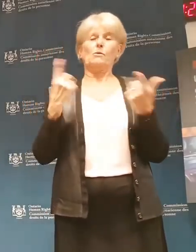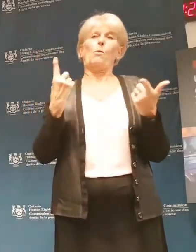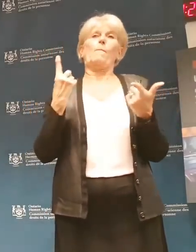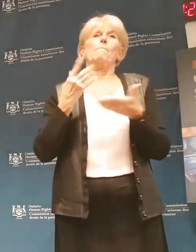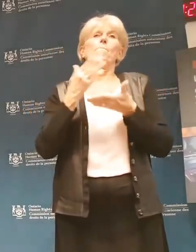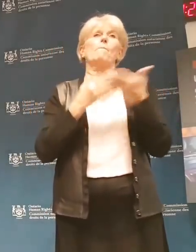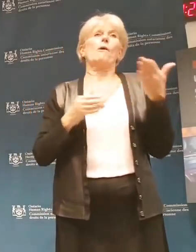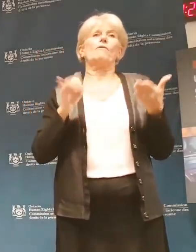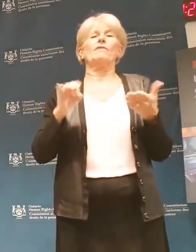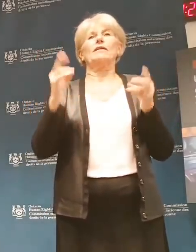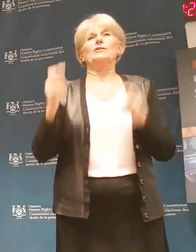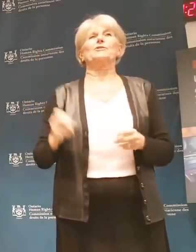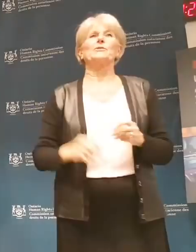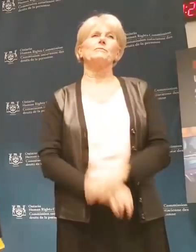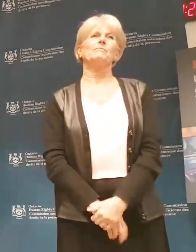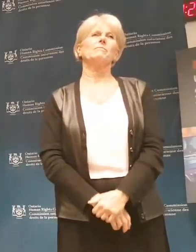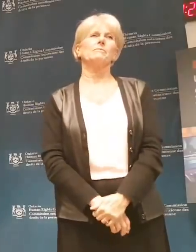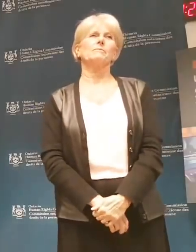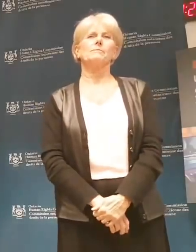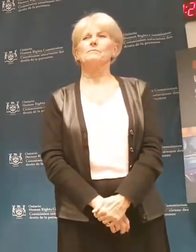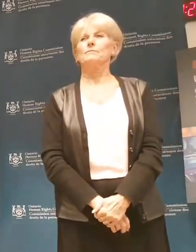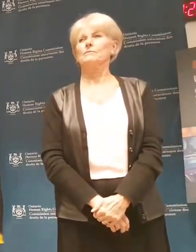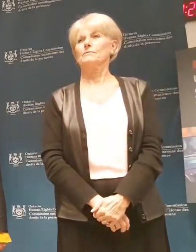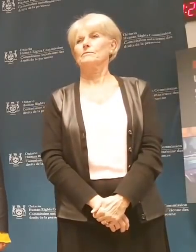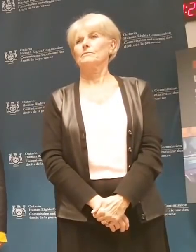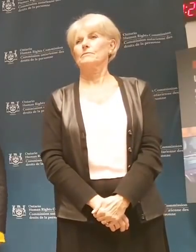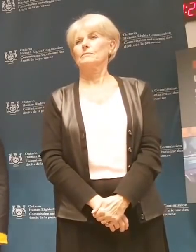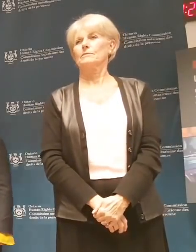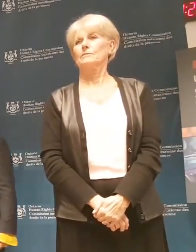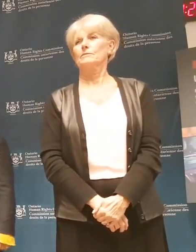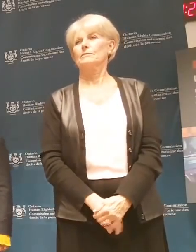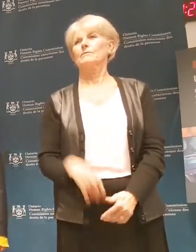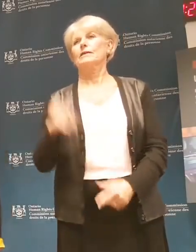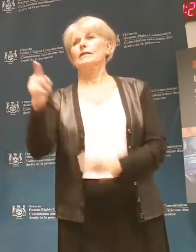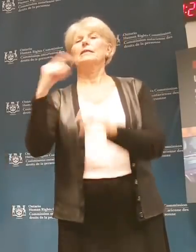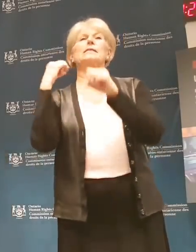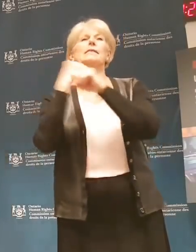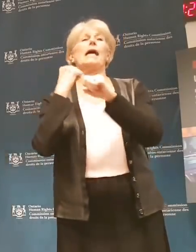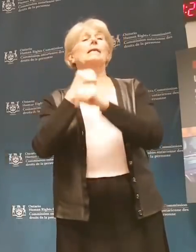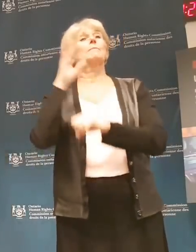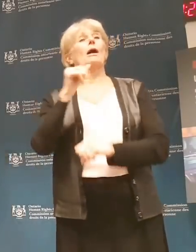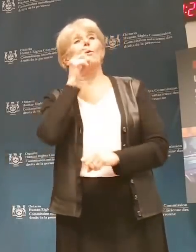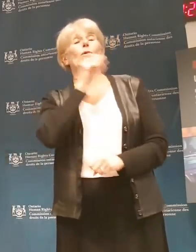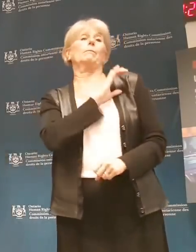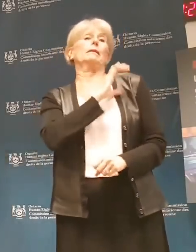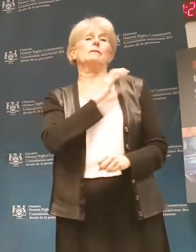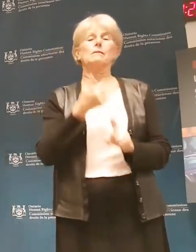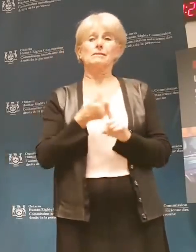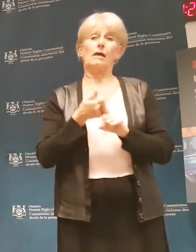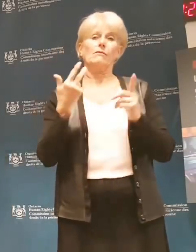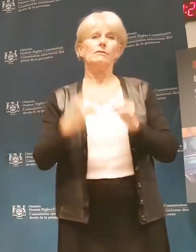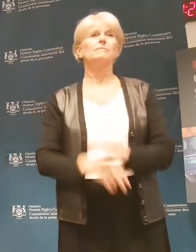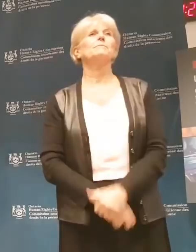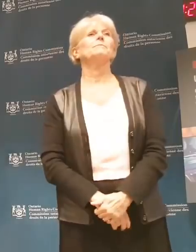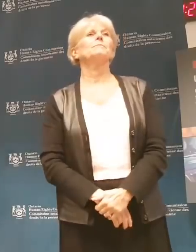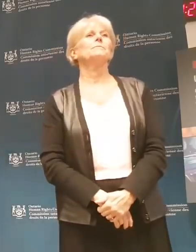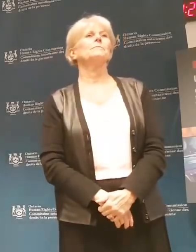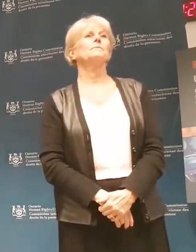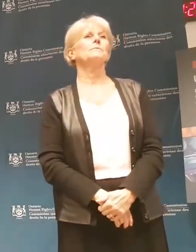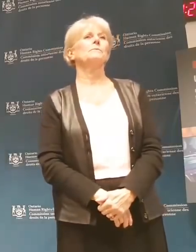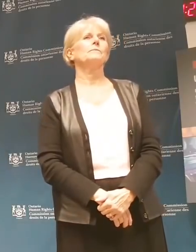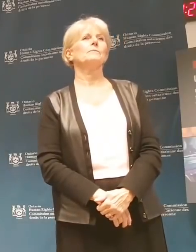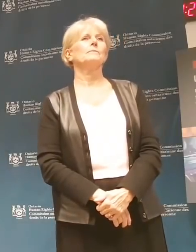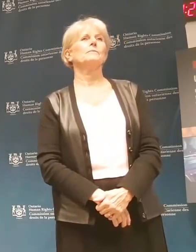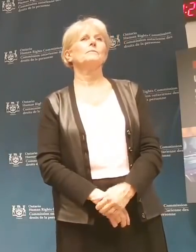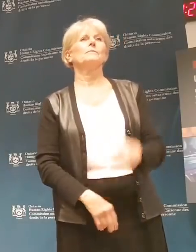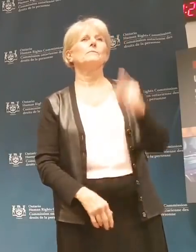aspect of the issue. That's voodoo statistic done by the police themselves. I just have a quick question. I think the same